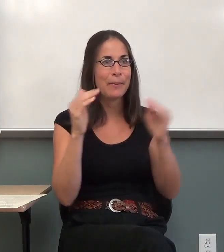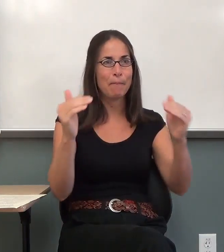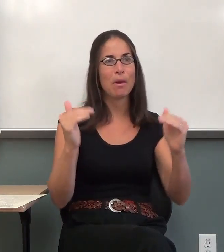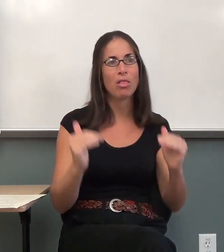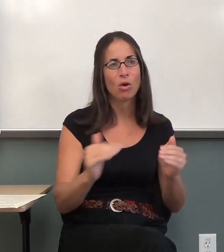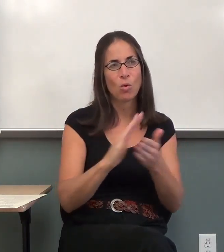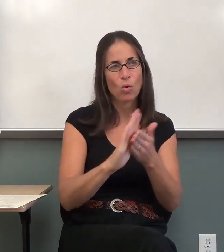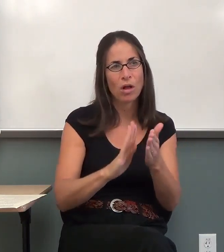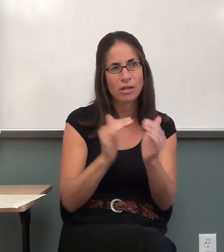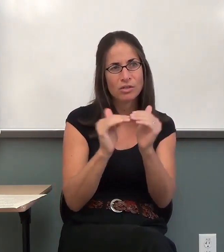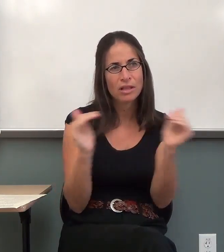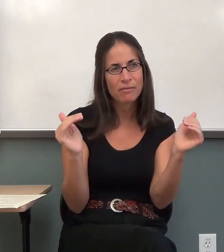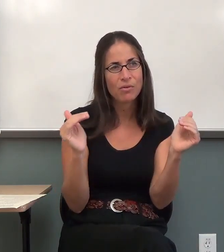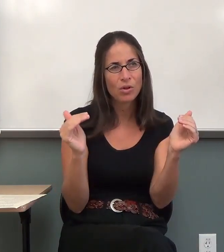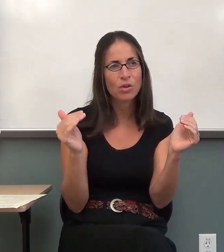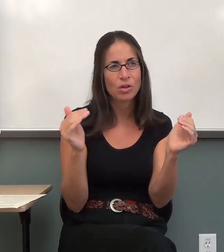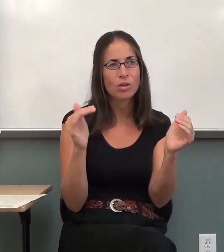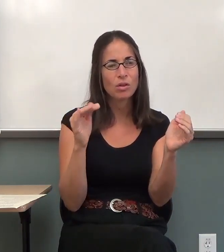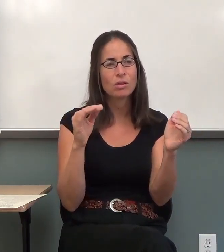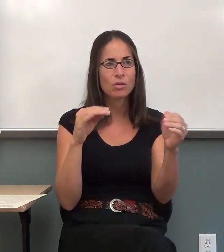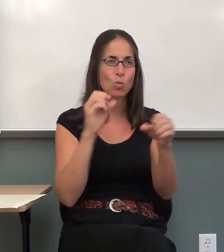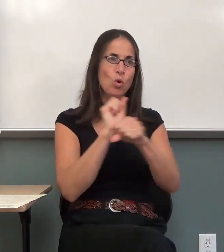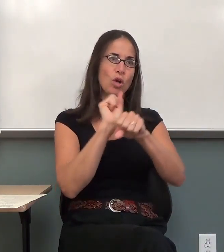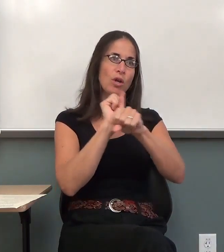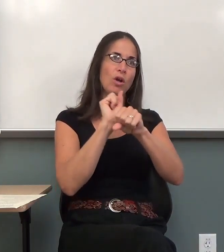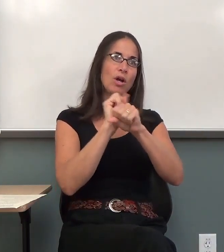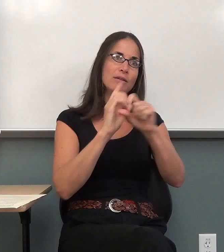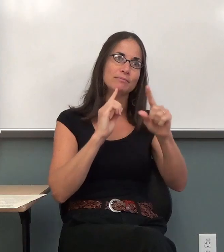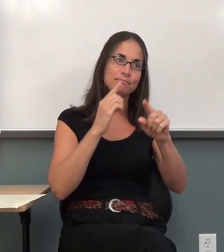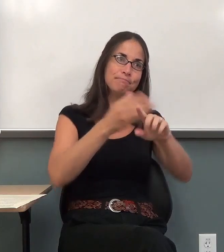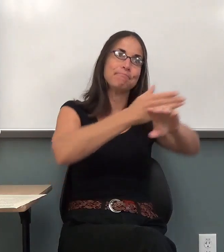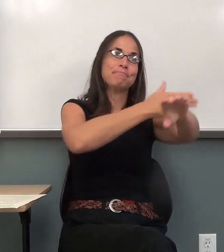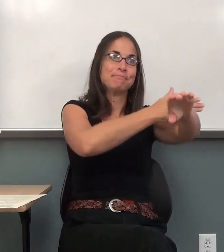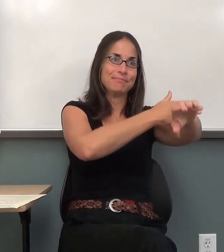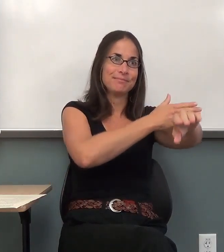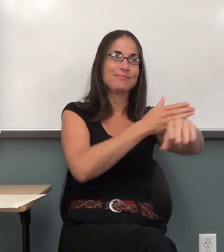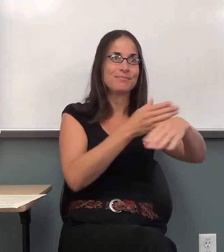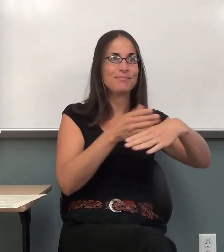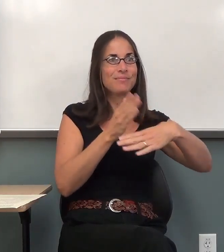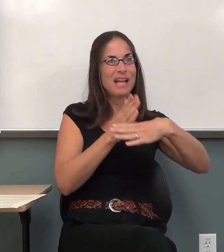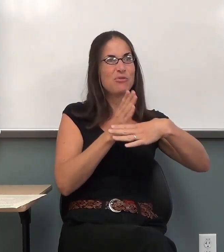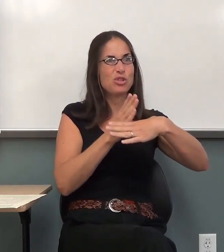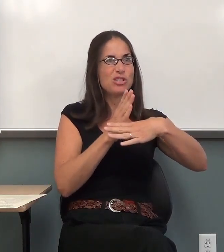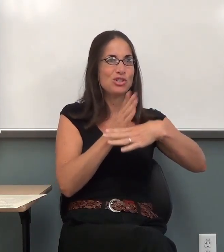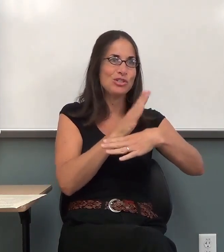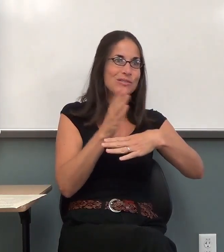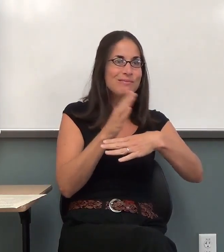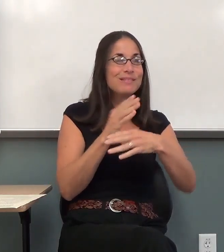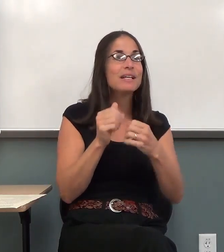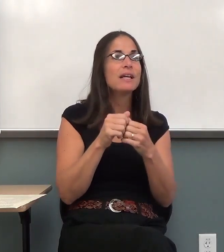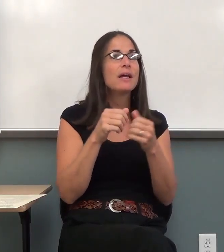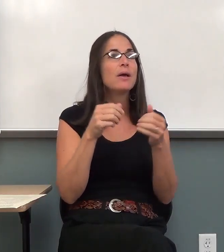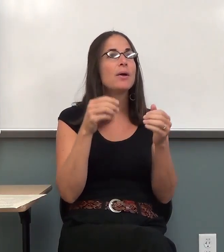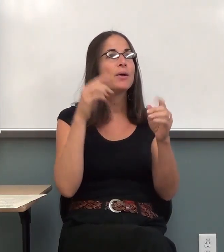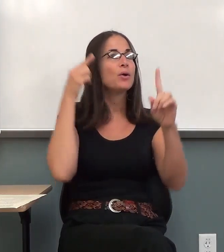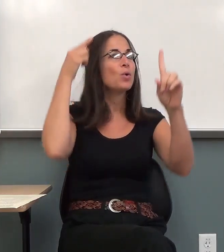level. But we're working on it, so we're going to get there. Somewhere in between is probably good. What about purpose? What about